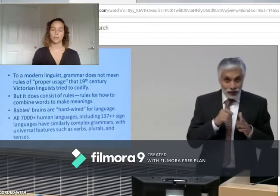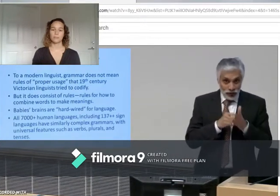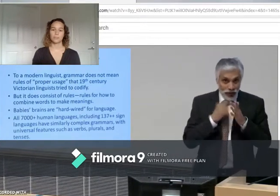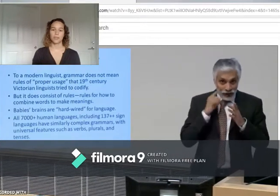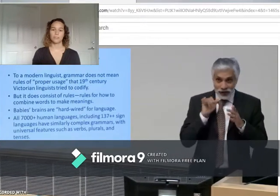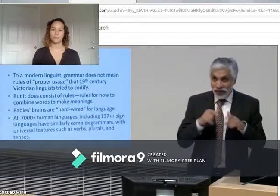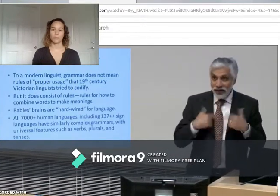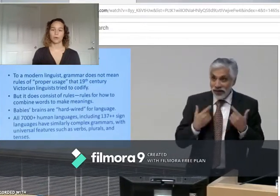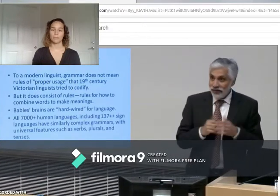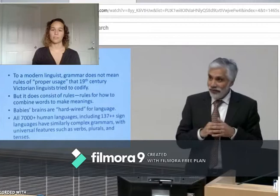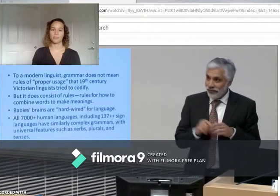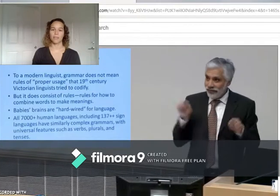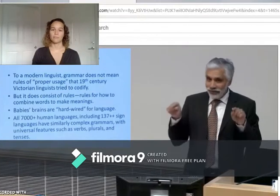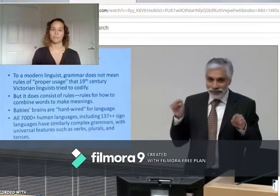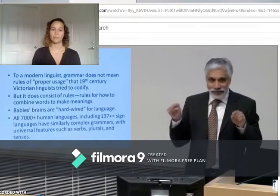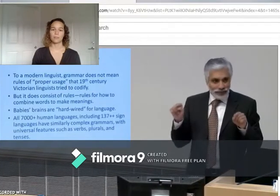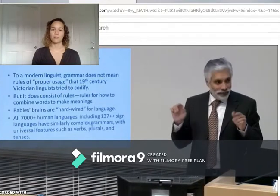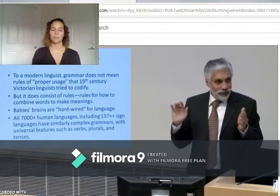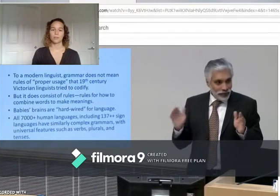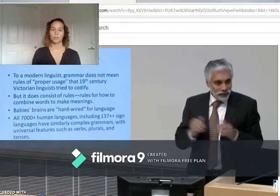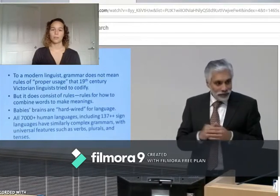Deaf people don't have different requirements for life.